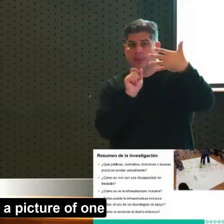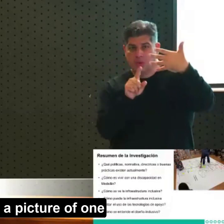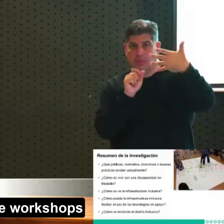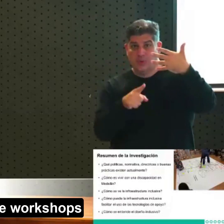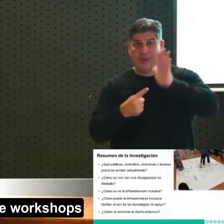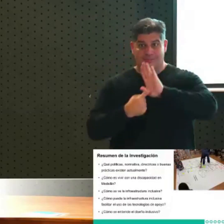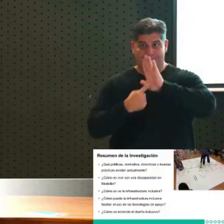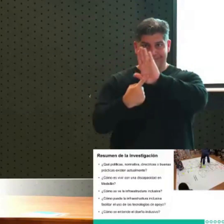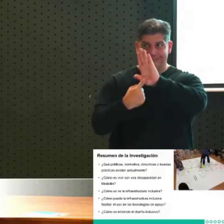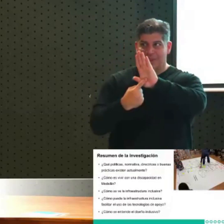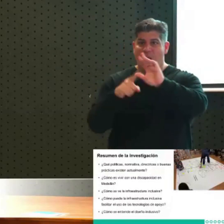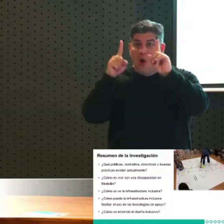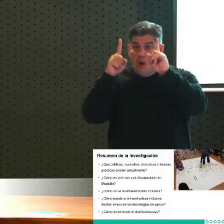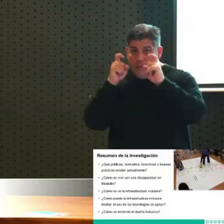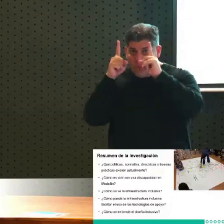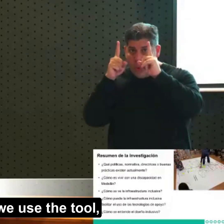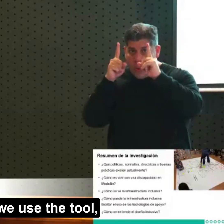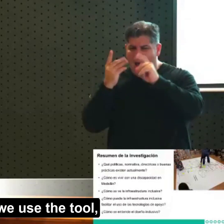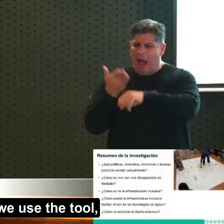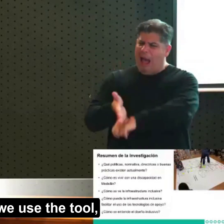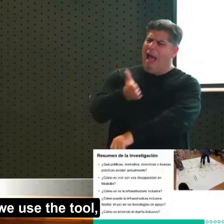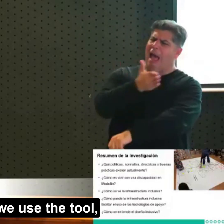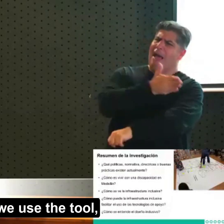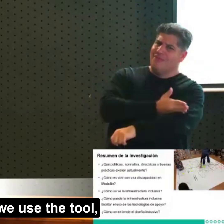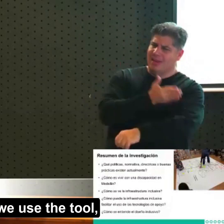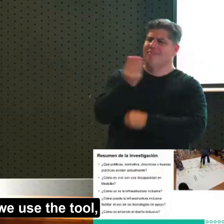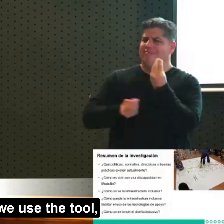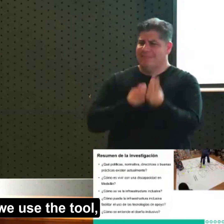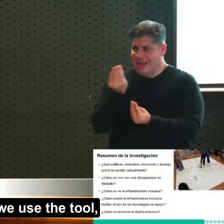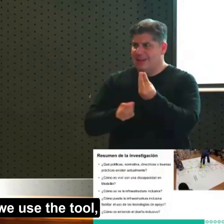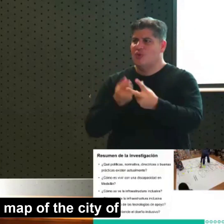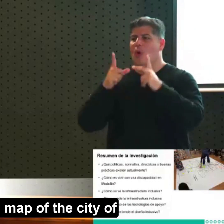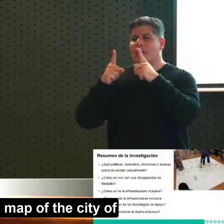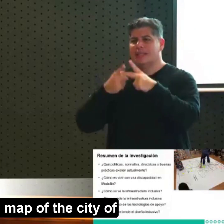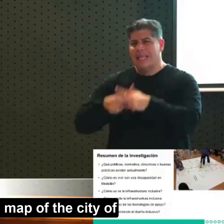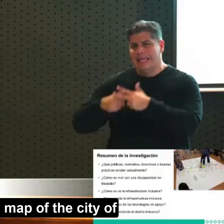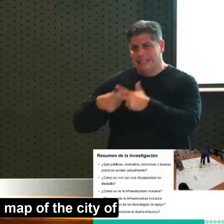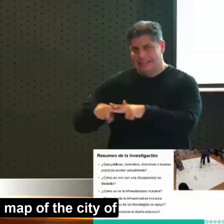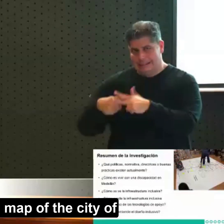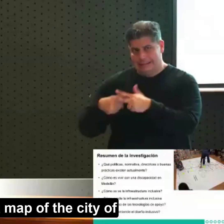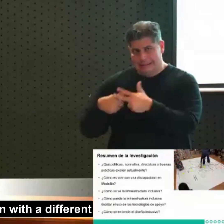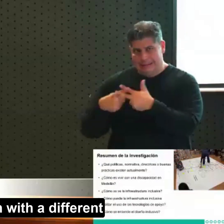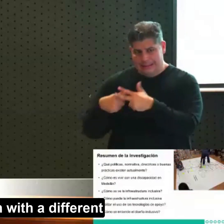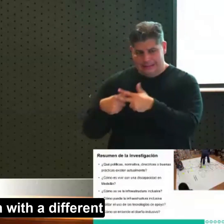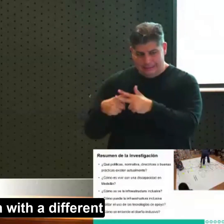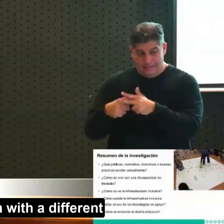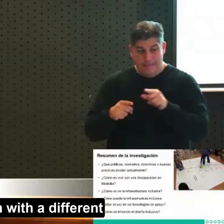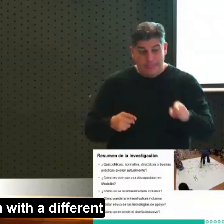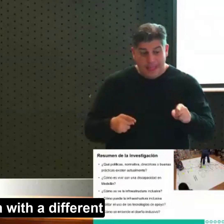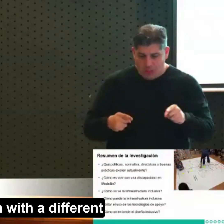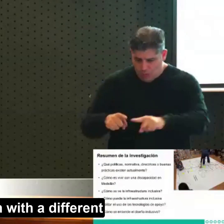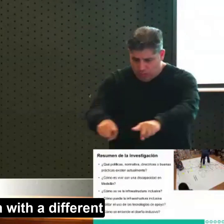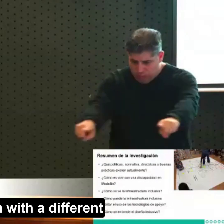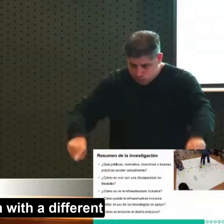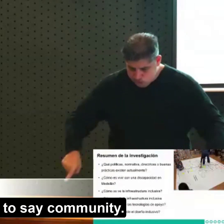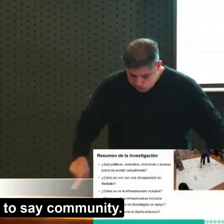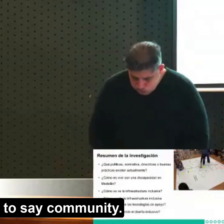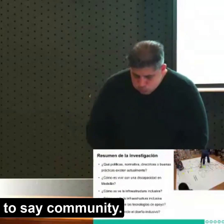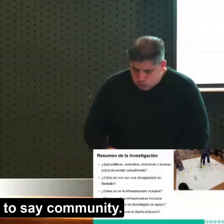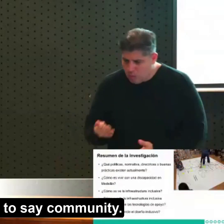of one of the workshops where we used a tool that was a map of the city of Medellín with the